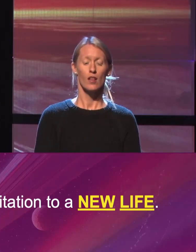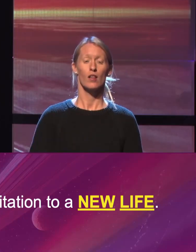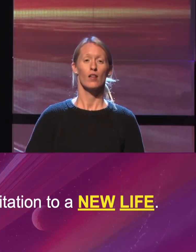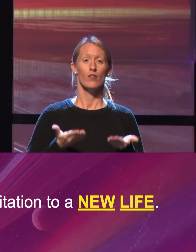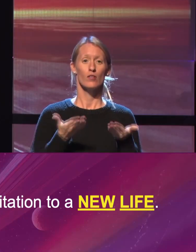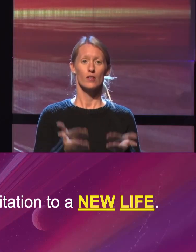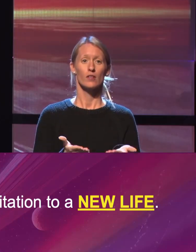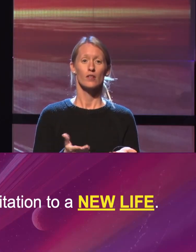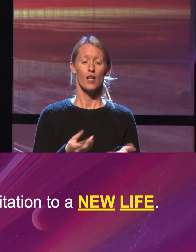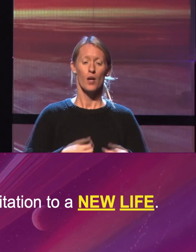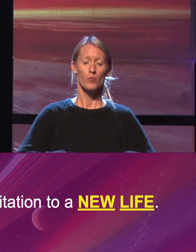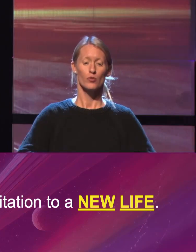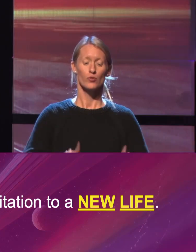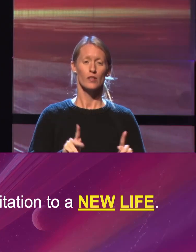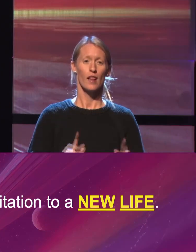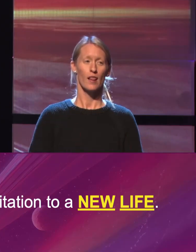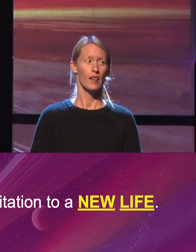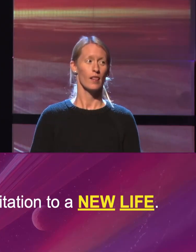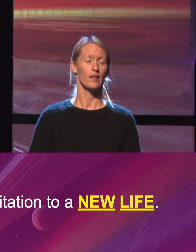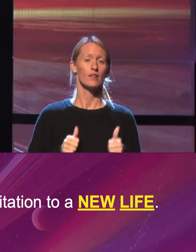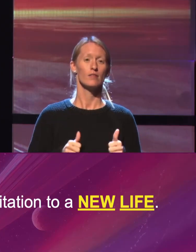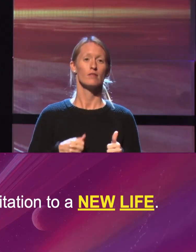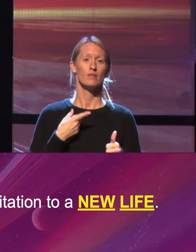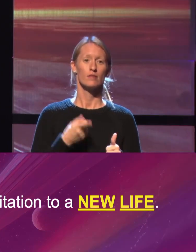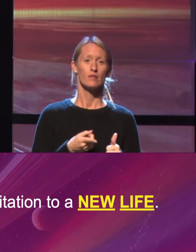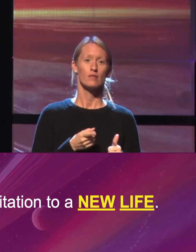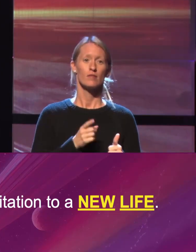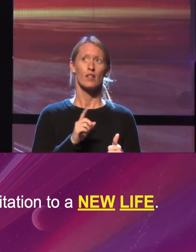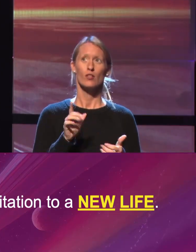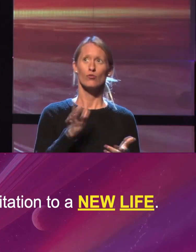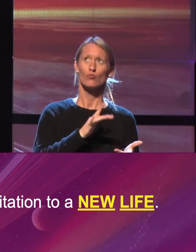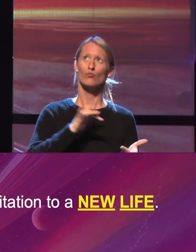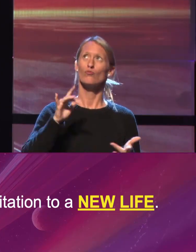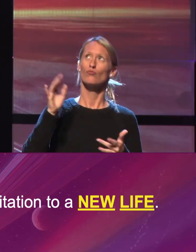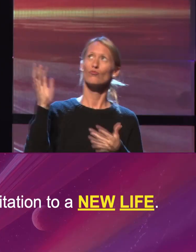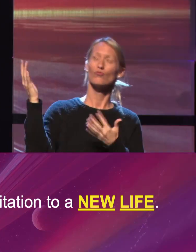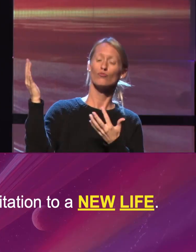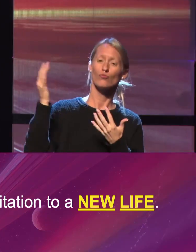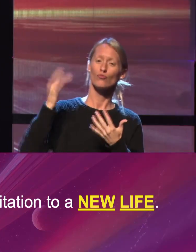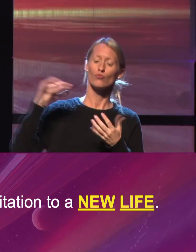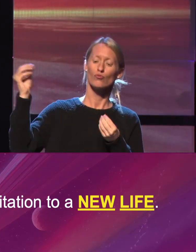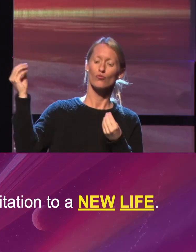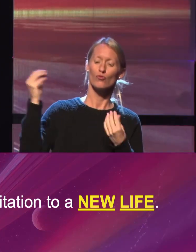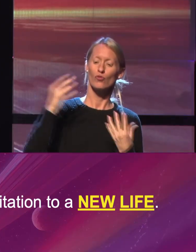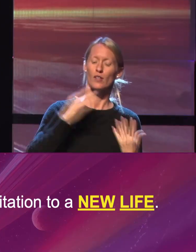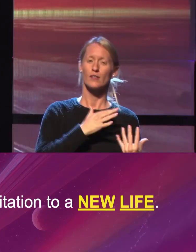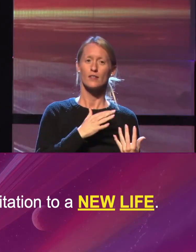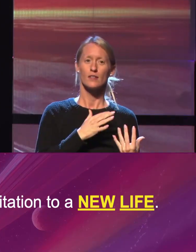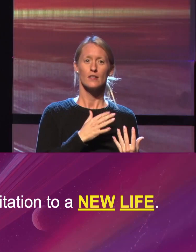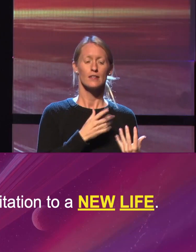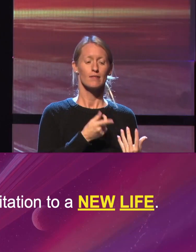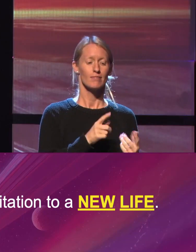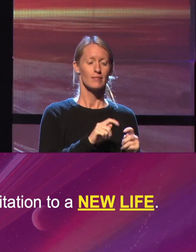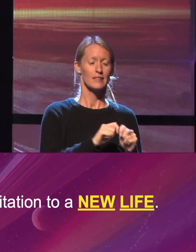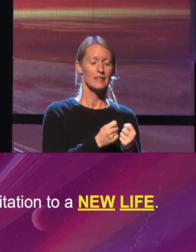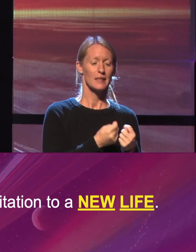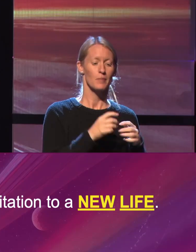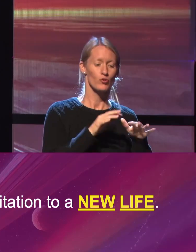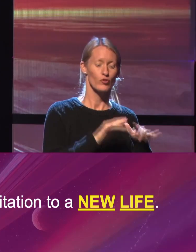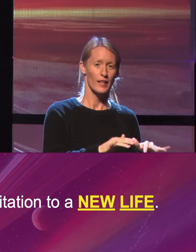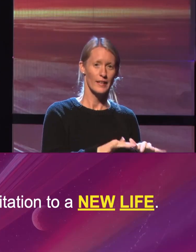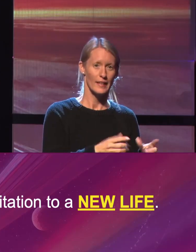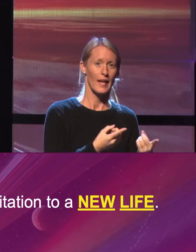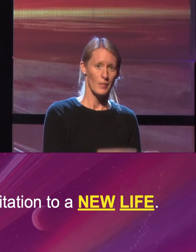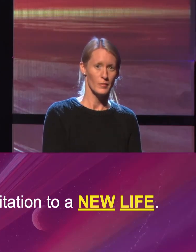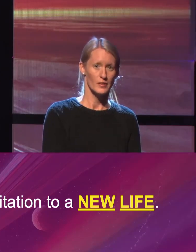grace. To recognize that there are times where I'm totally going to be like Team Dragon. And to live in